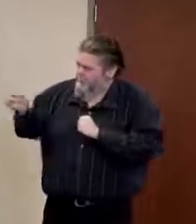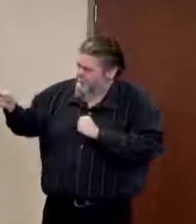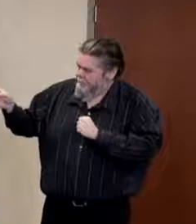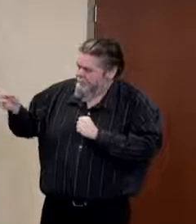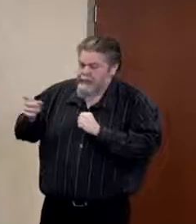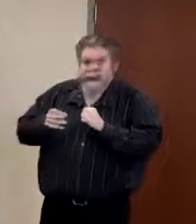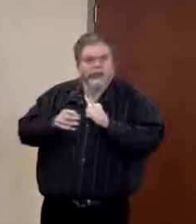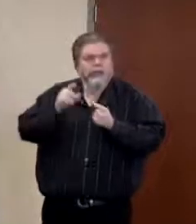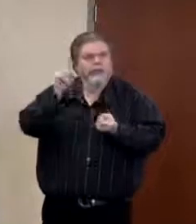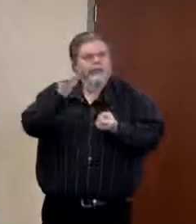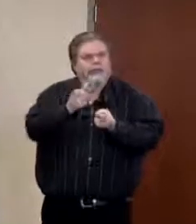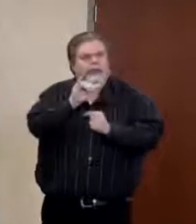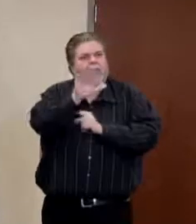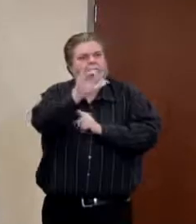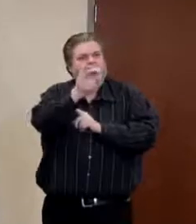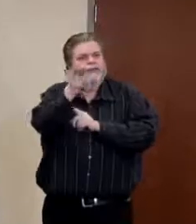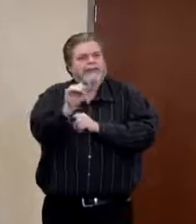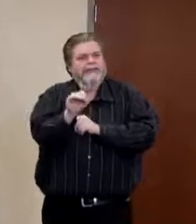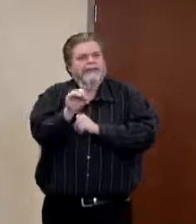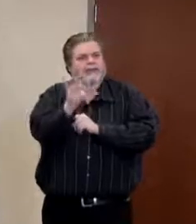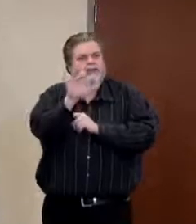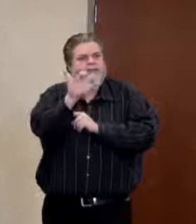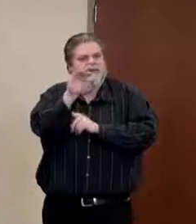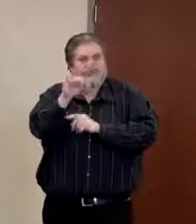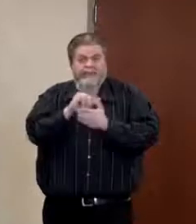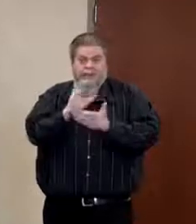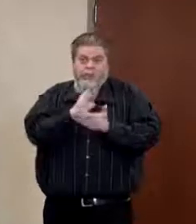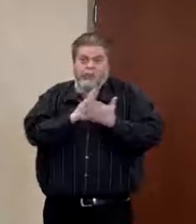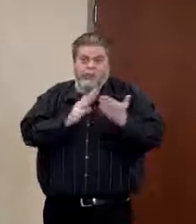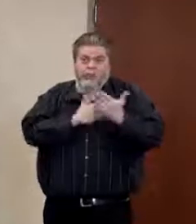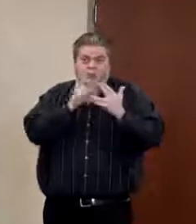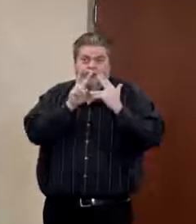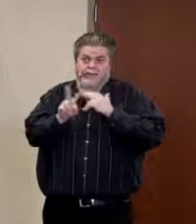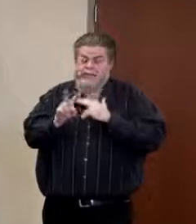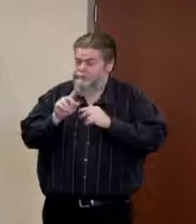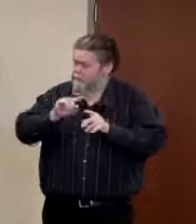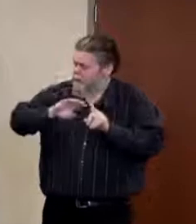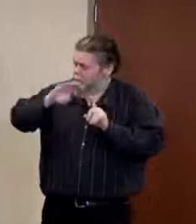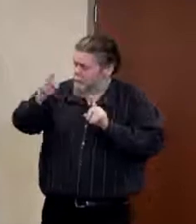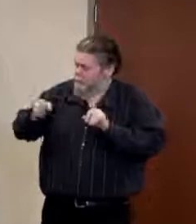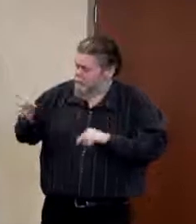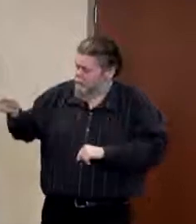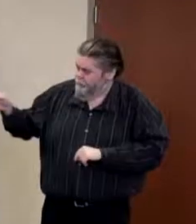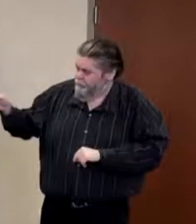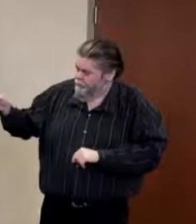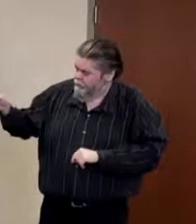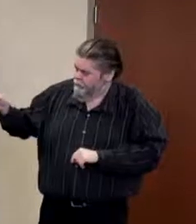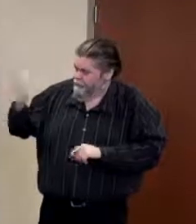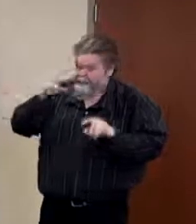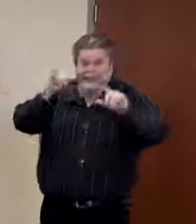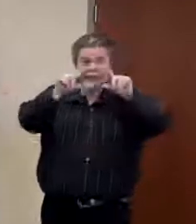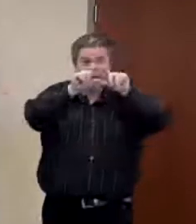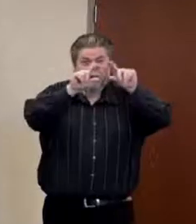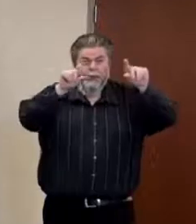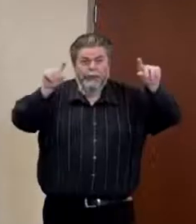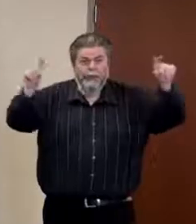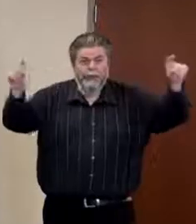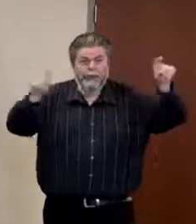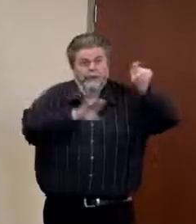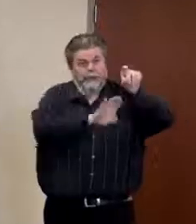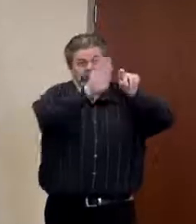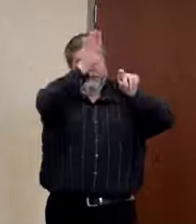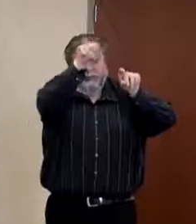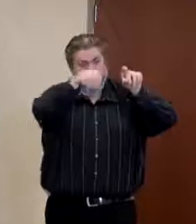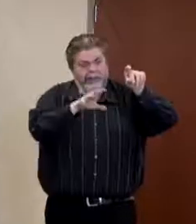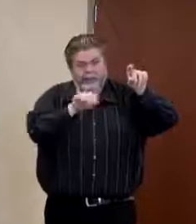25% impact on some of our peak numbers. And this band that you see again is what our